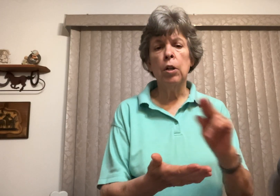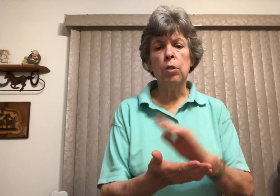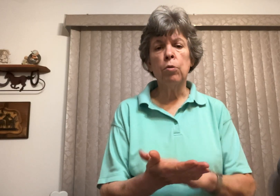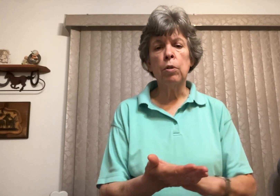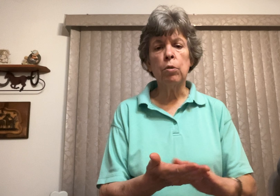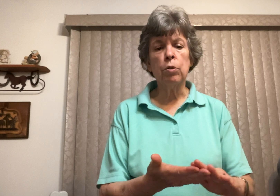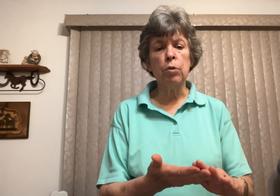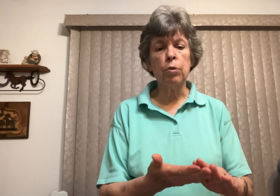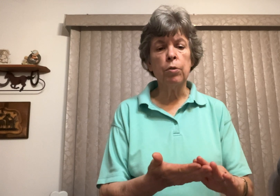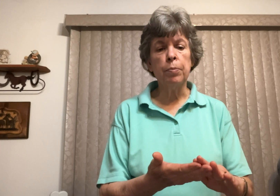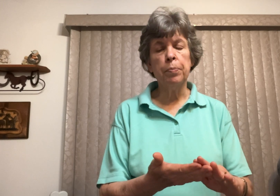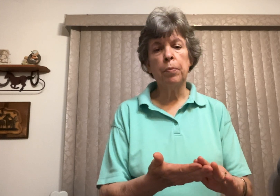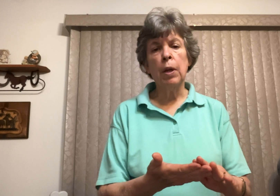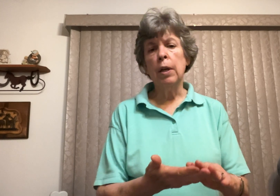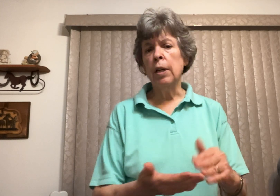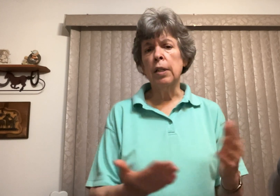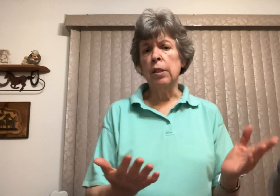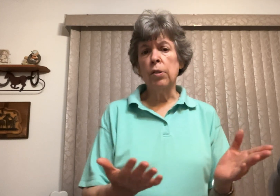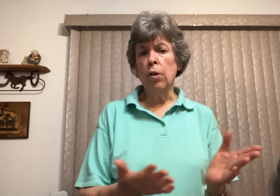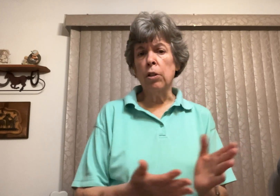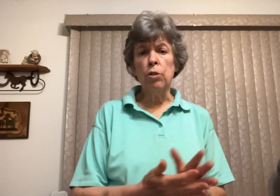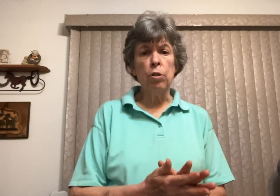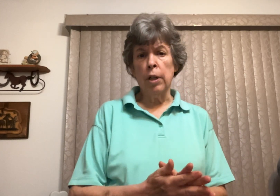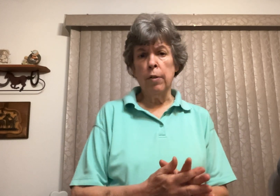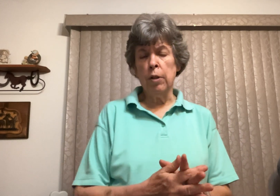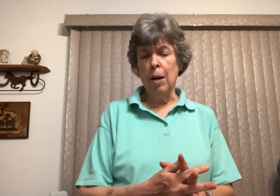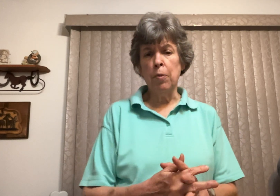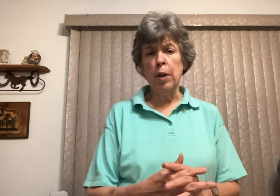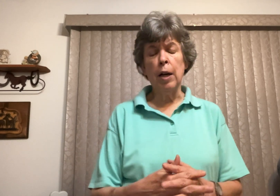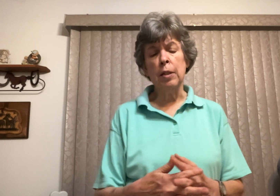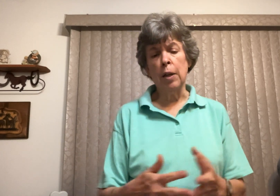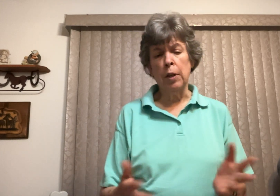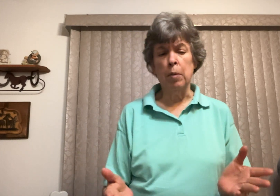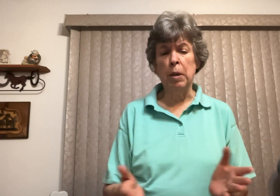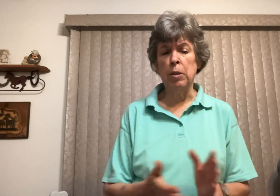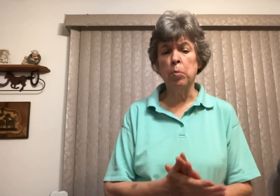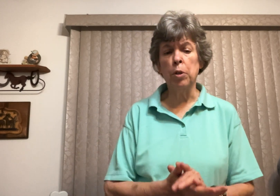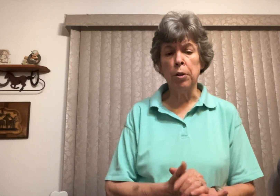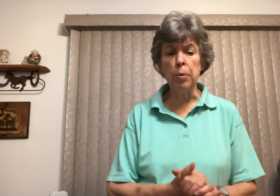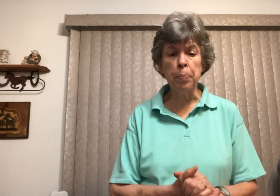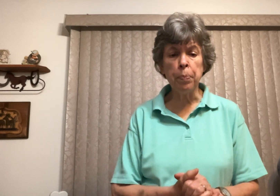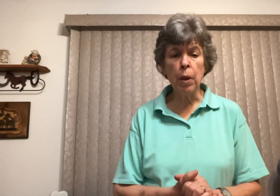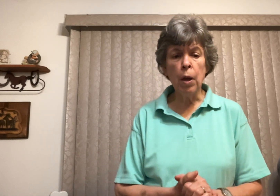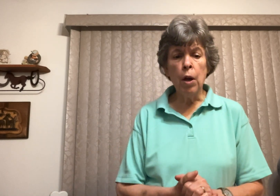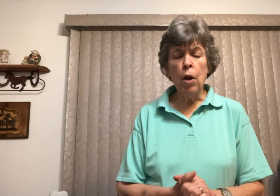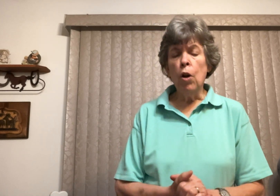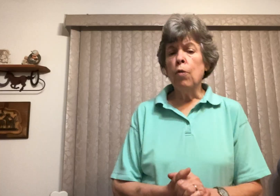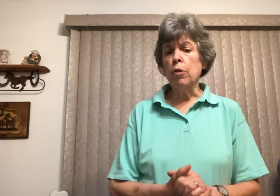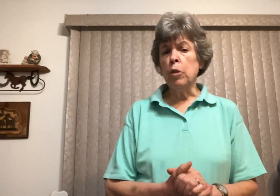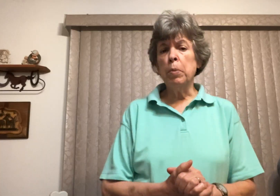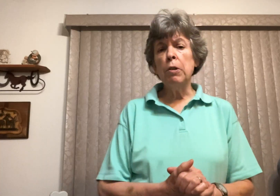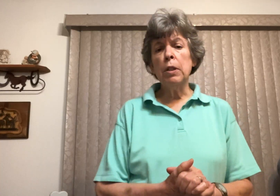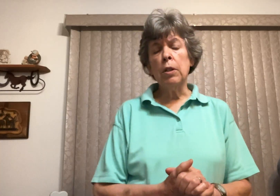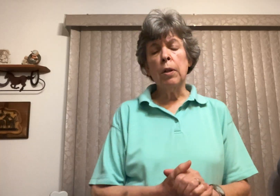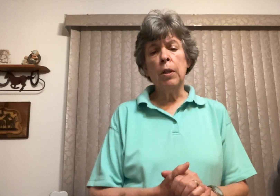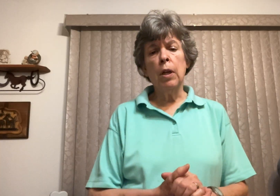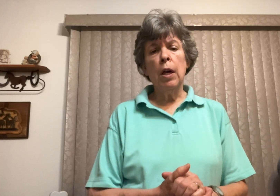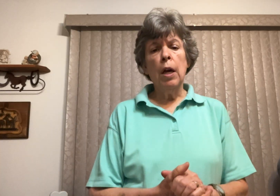do a little circle. And in a song, you usually have time for that, and I think it makes it prettier. For spirit,